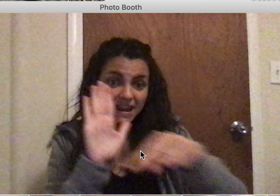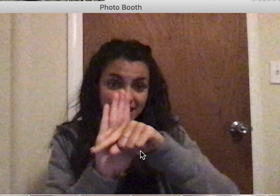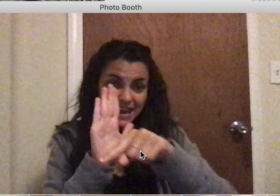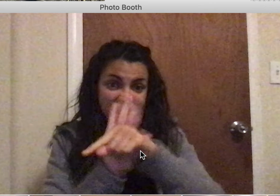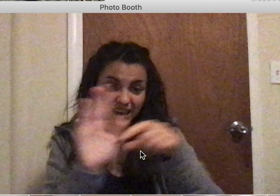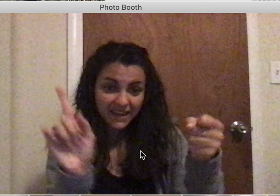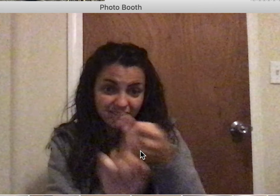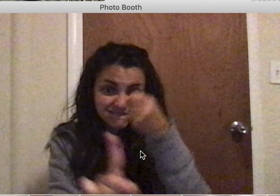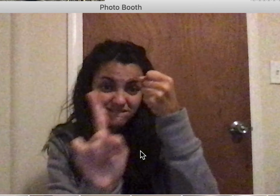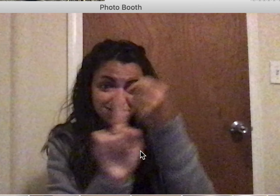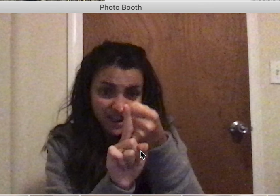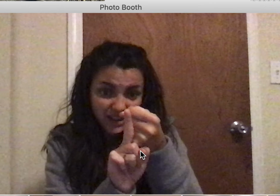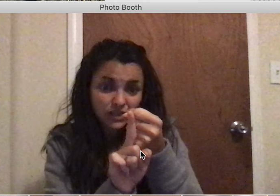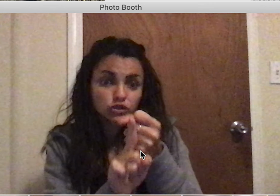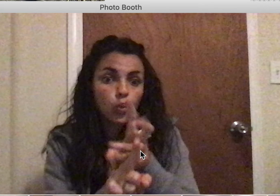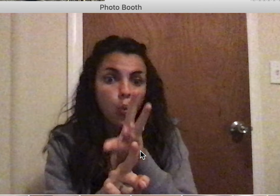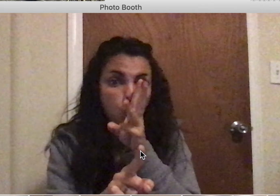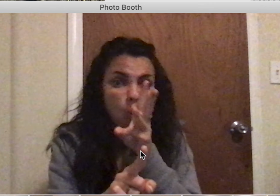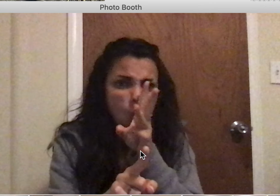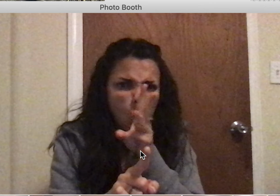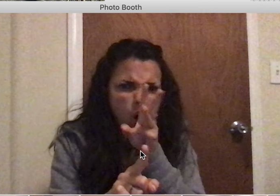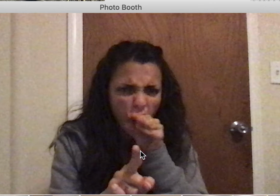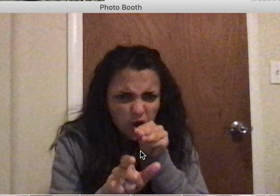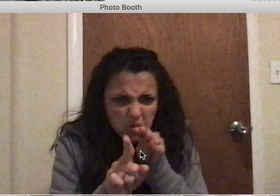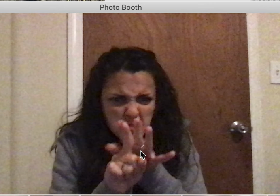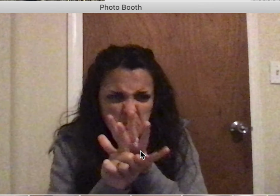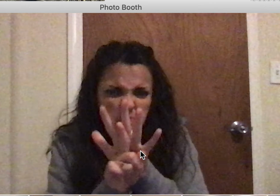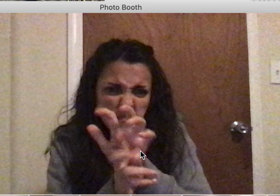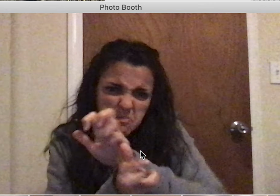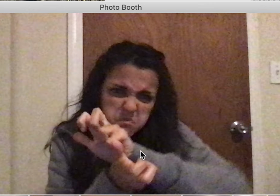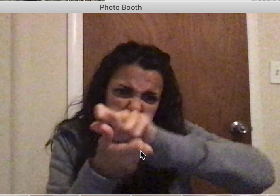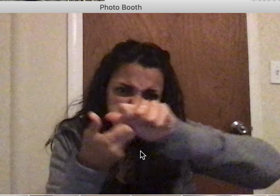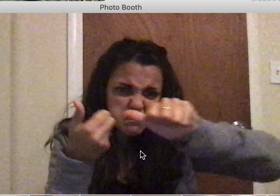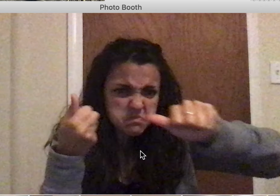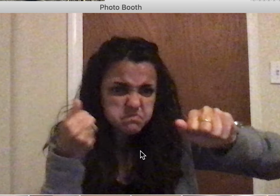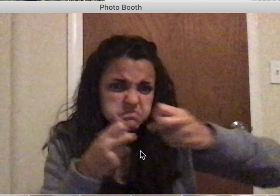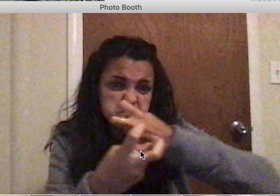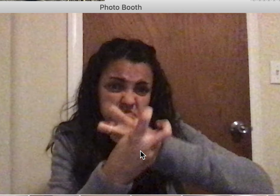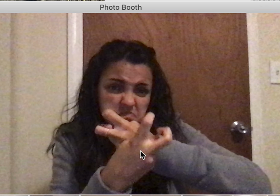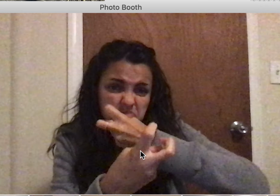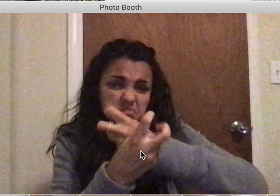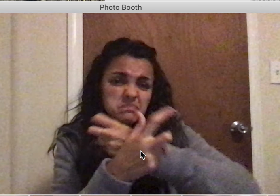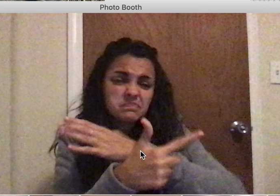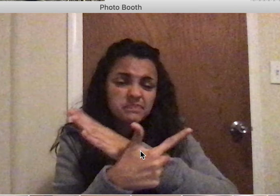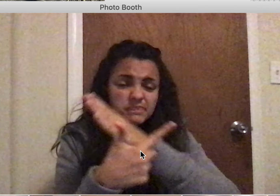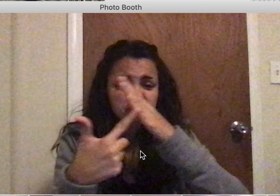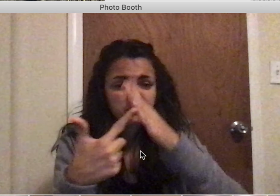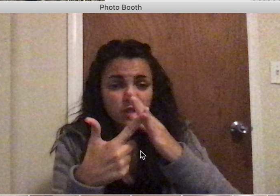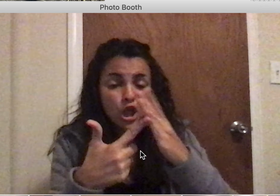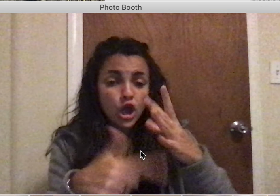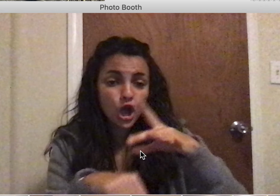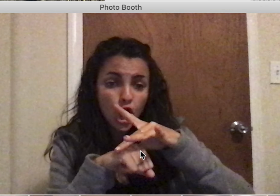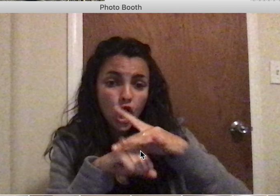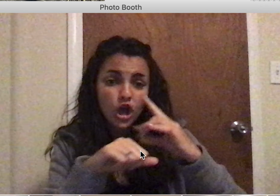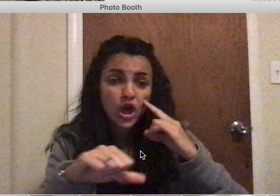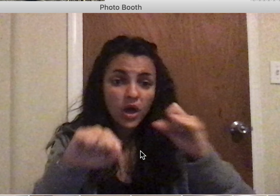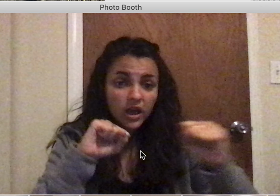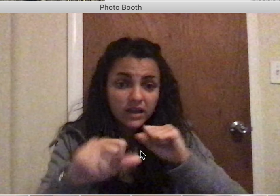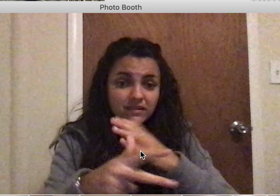water contamination, causing earthquakes. It can cause animals to get sick and